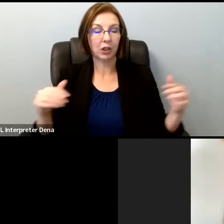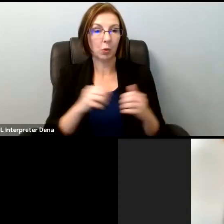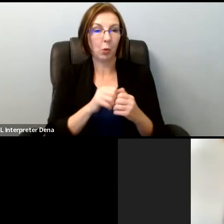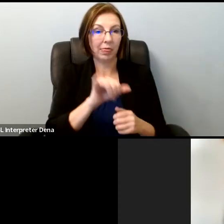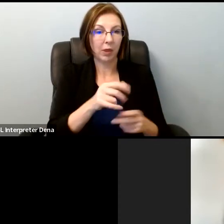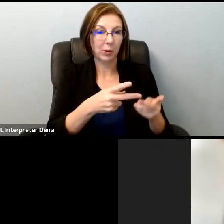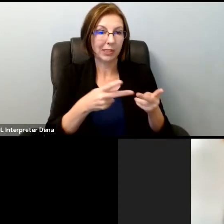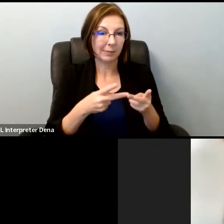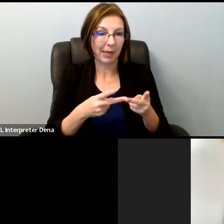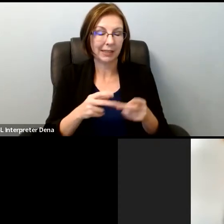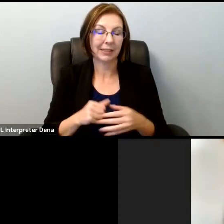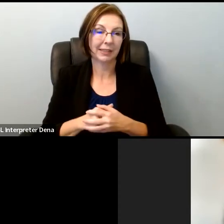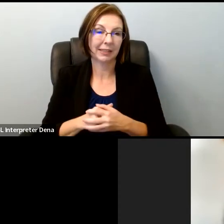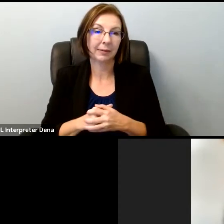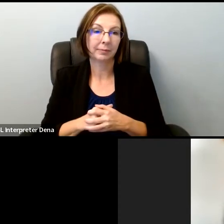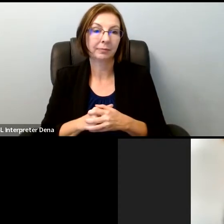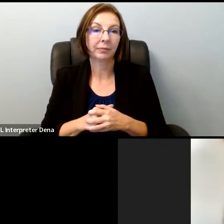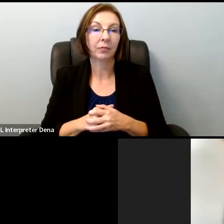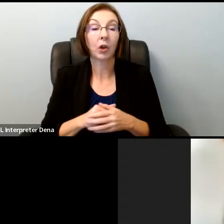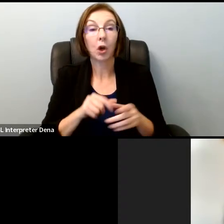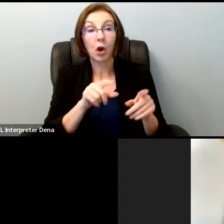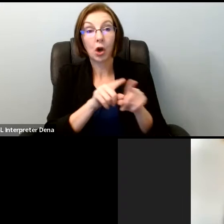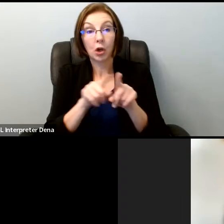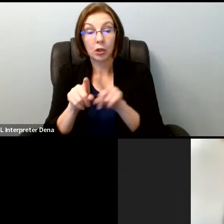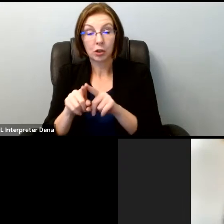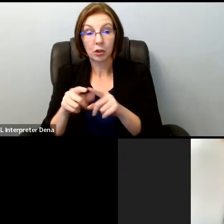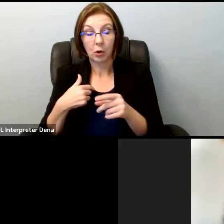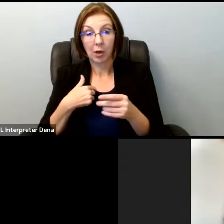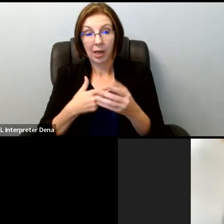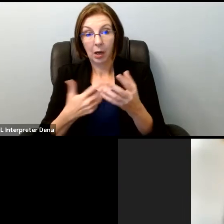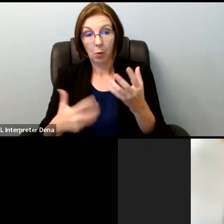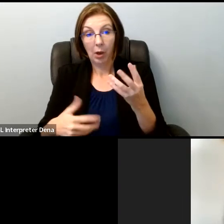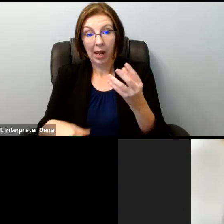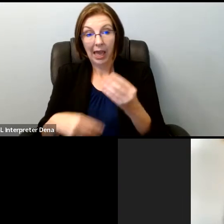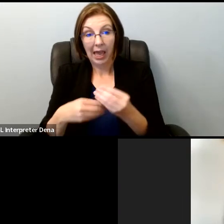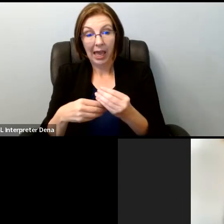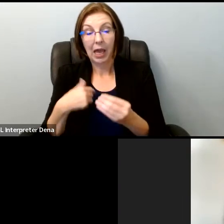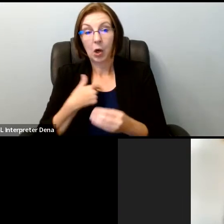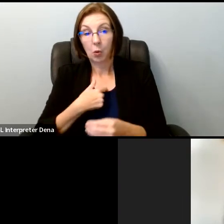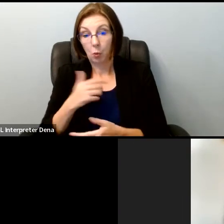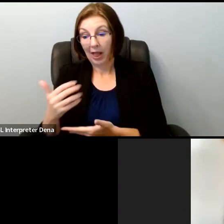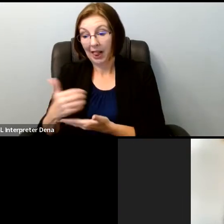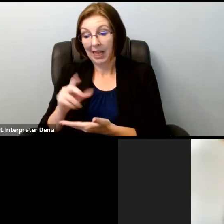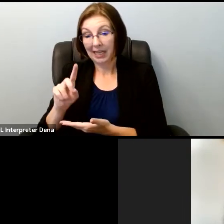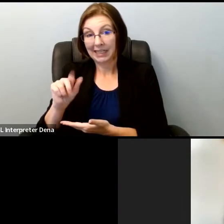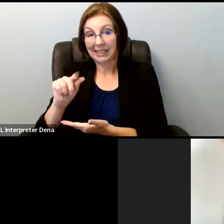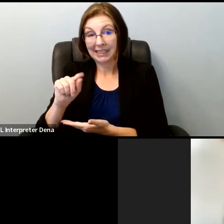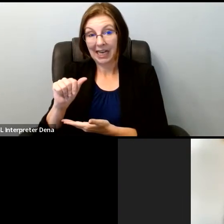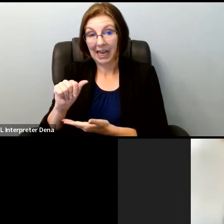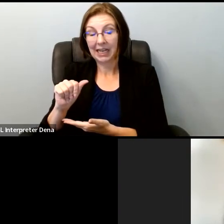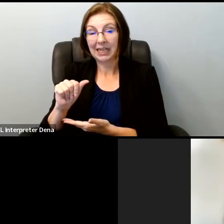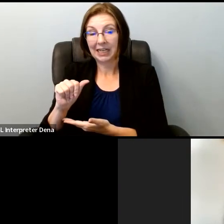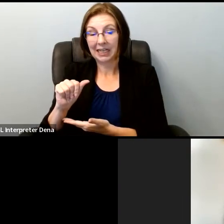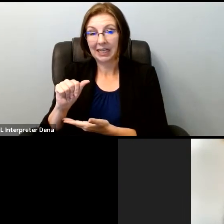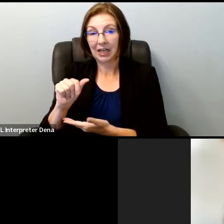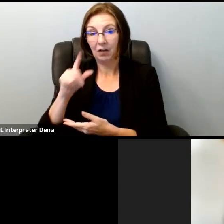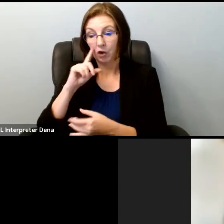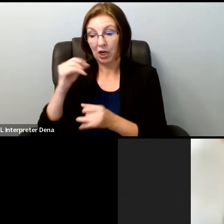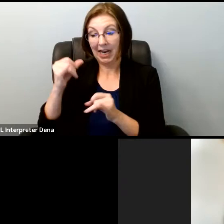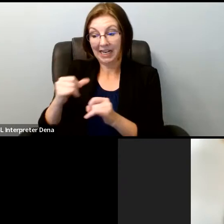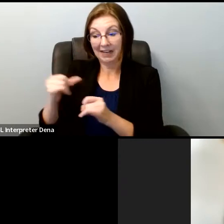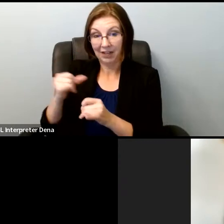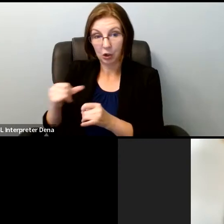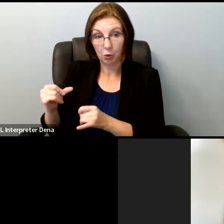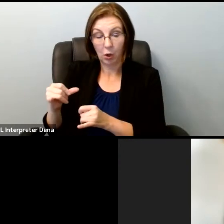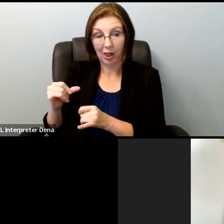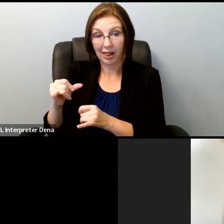places. I'll also add that we do data on another side of this work, which is collecting individual data